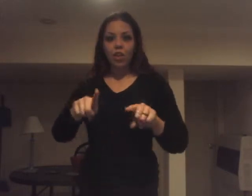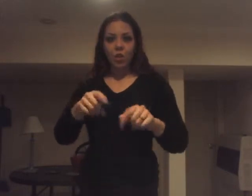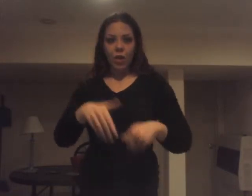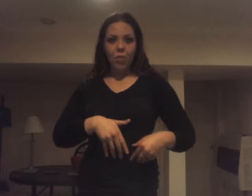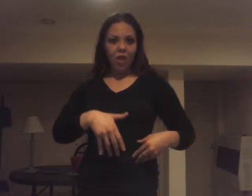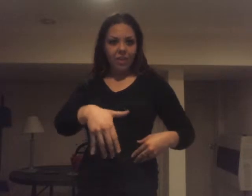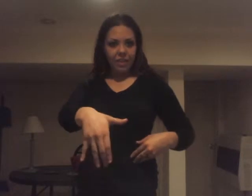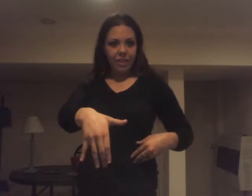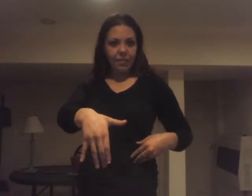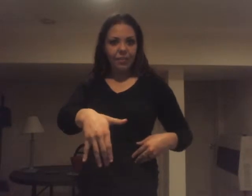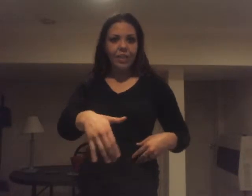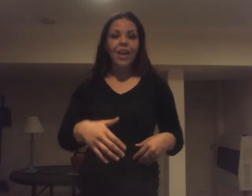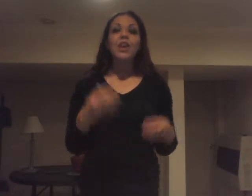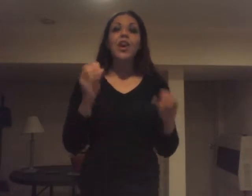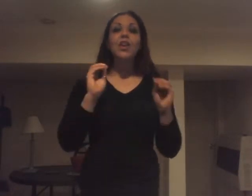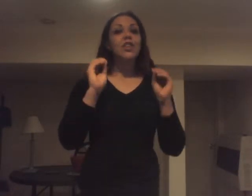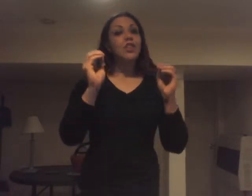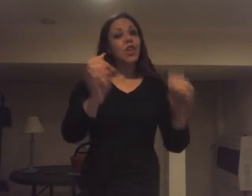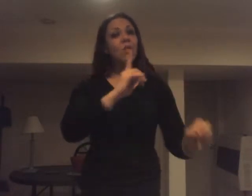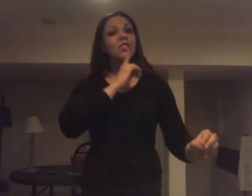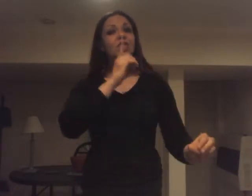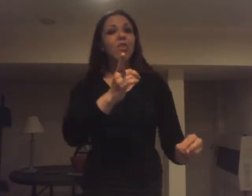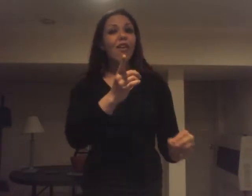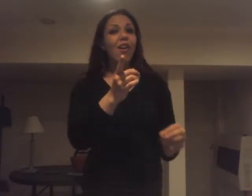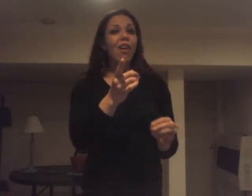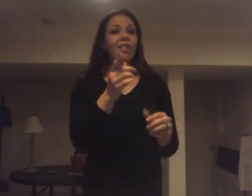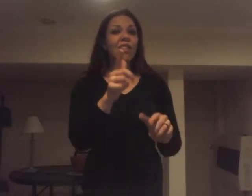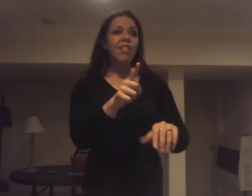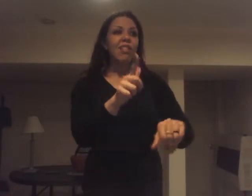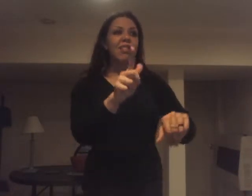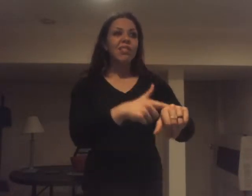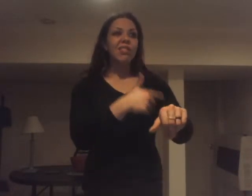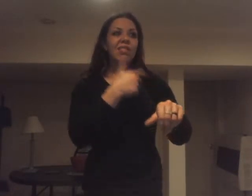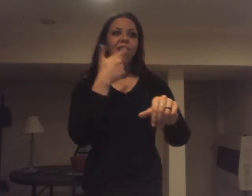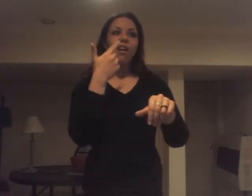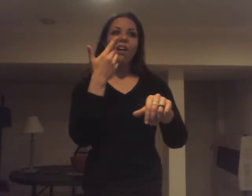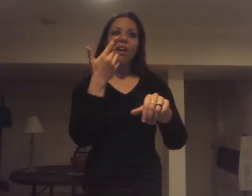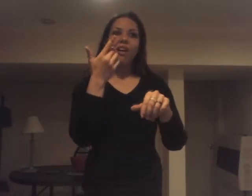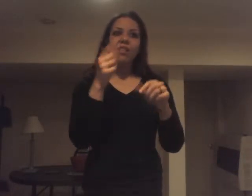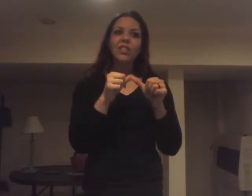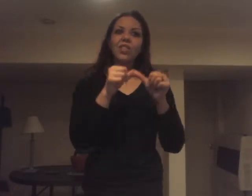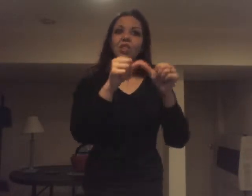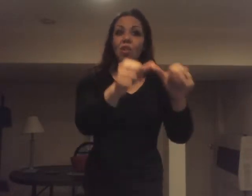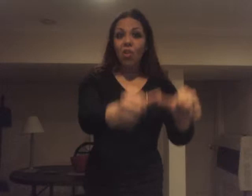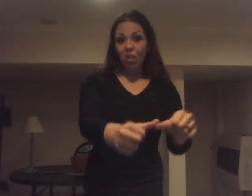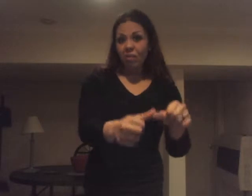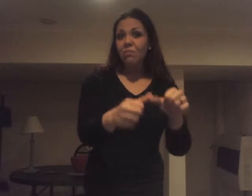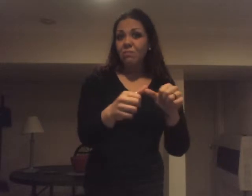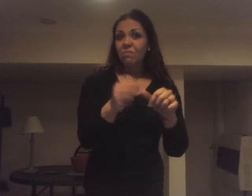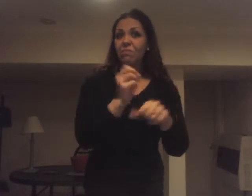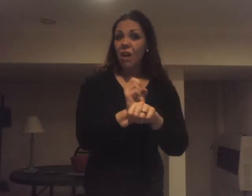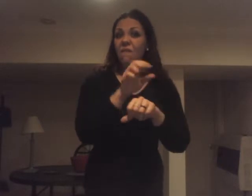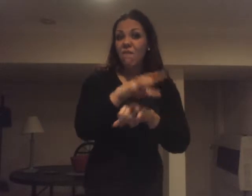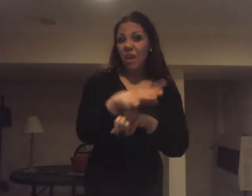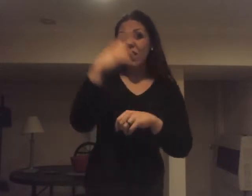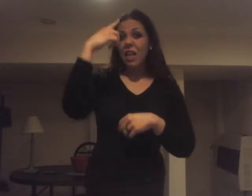Nobody's quite sure about the long-term effects of stimulants on the developing brain of a young boy, and there's